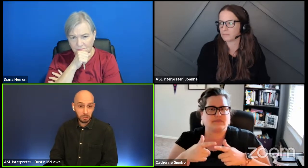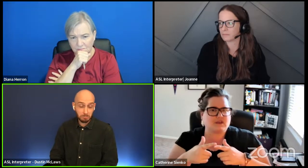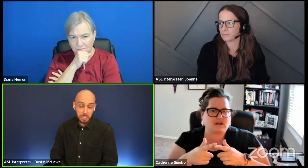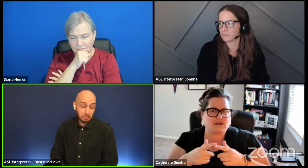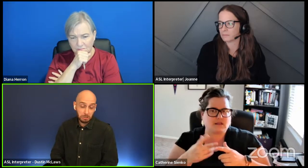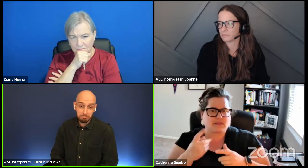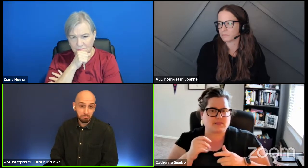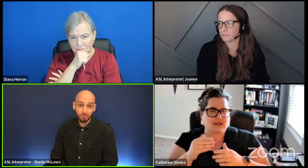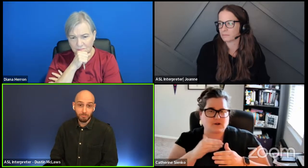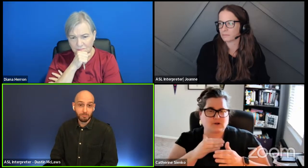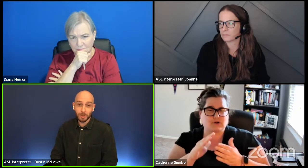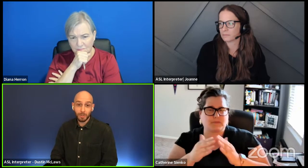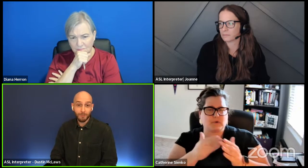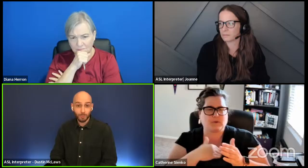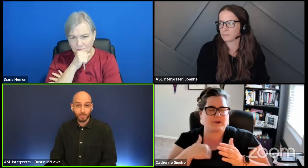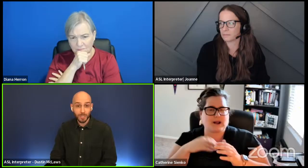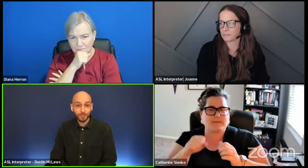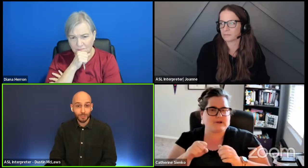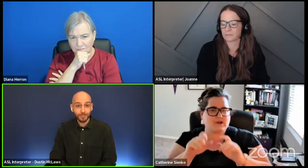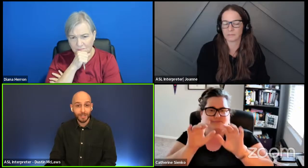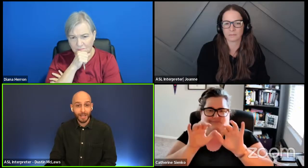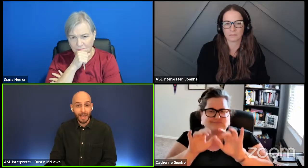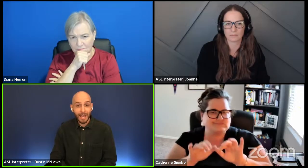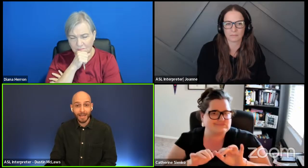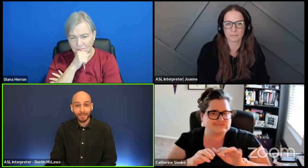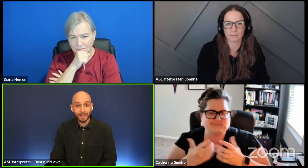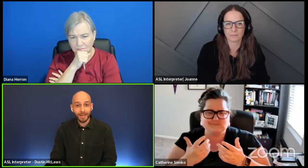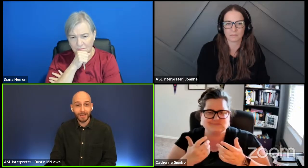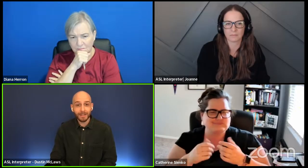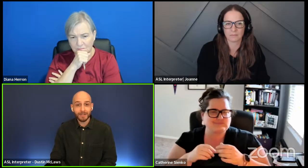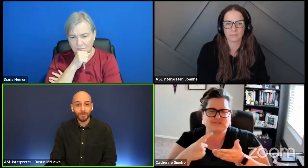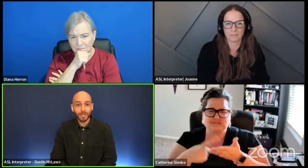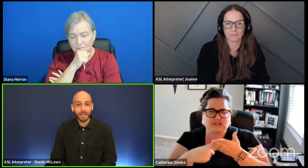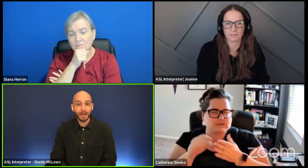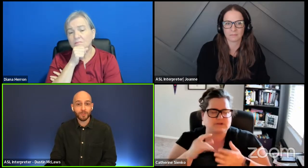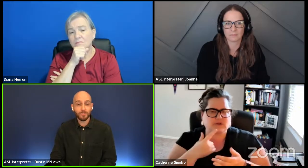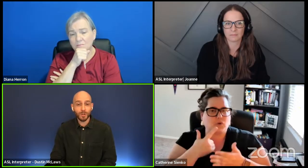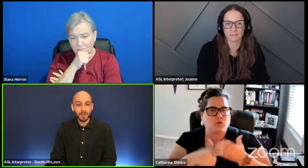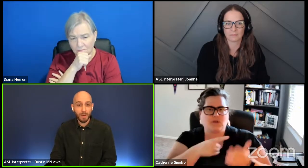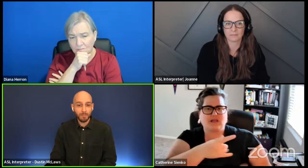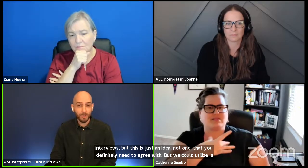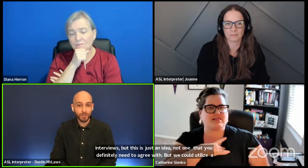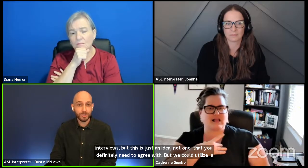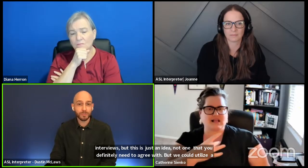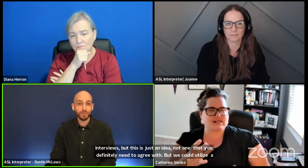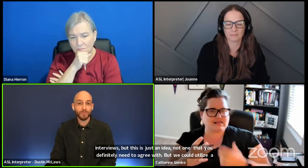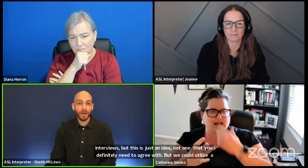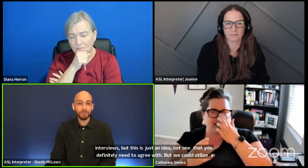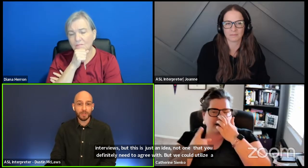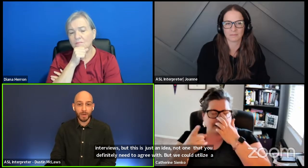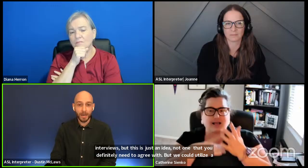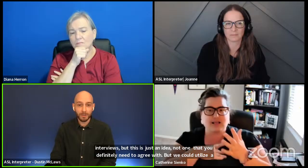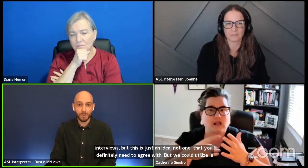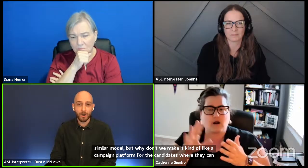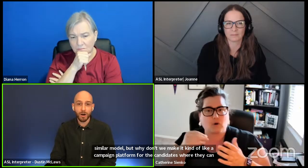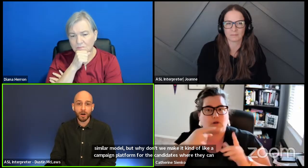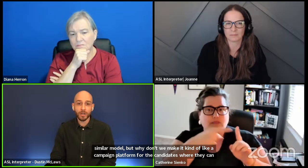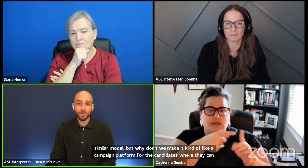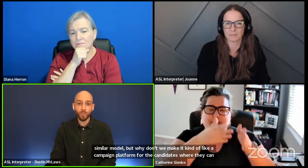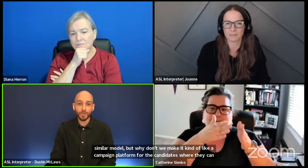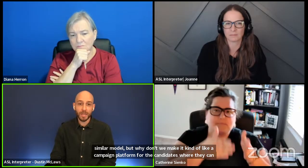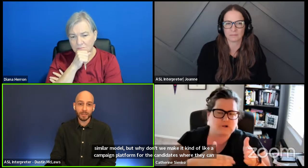their speech, their platform speech, and then we could have community members provide